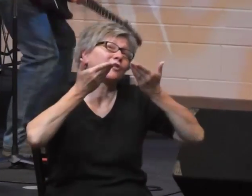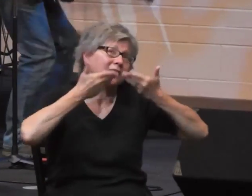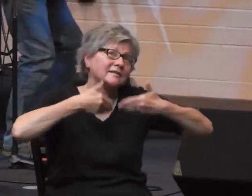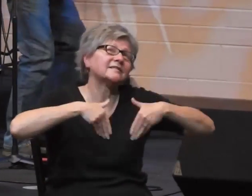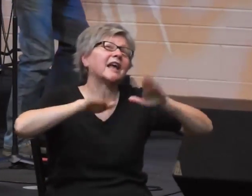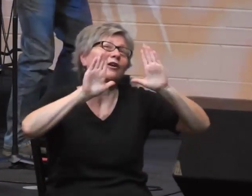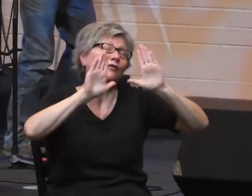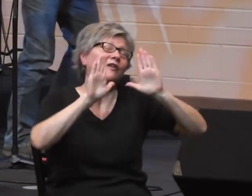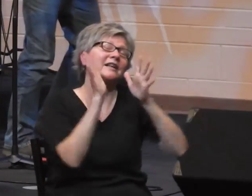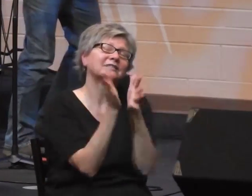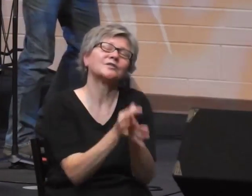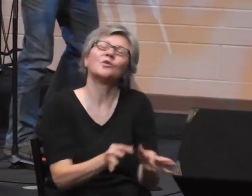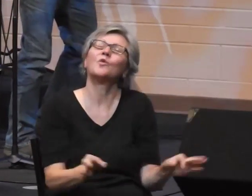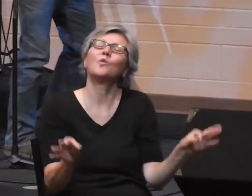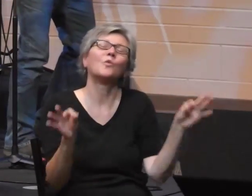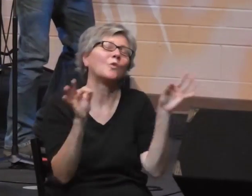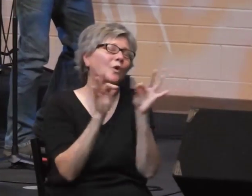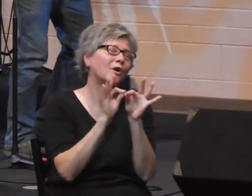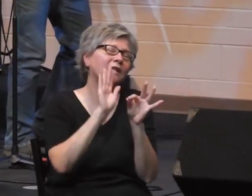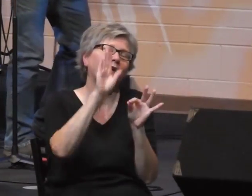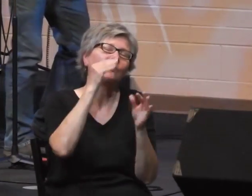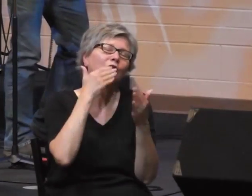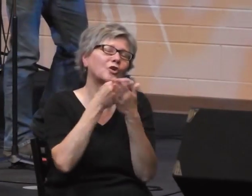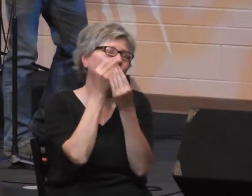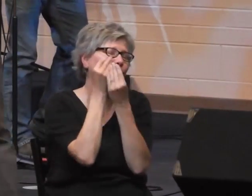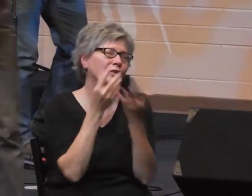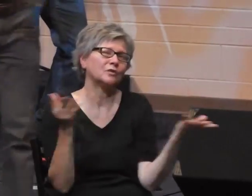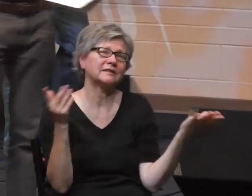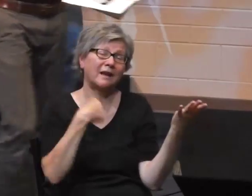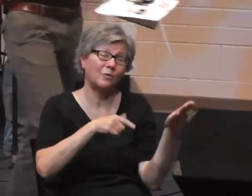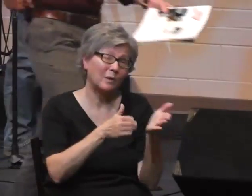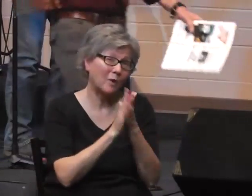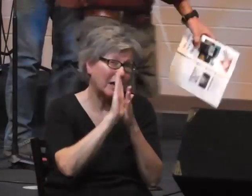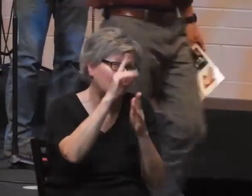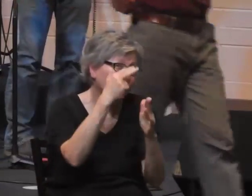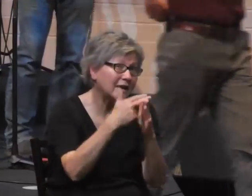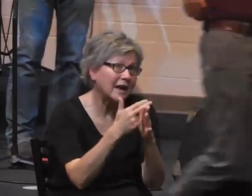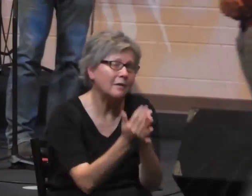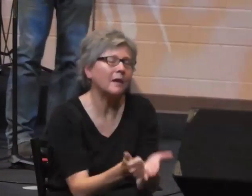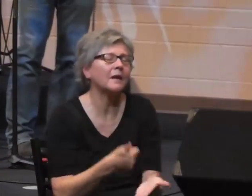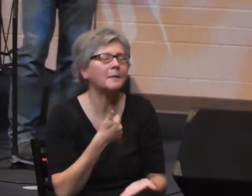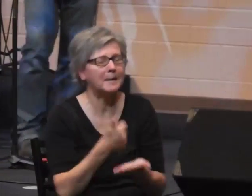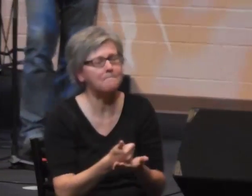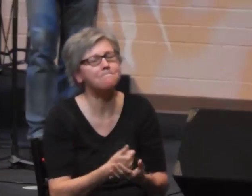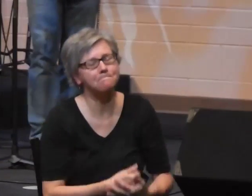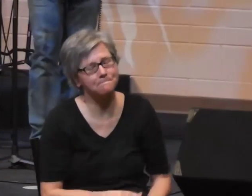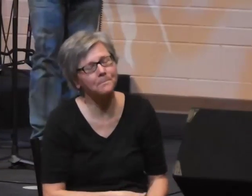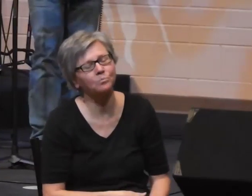worthy of your good news. We pray this in your name. Amen.